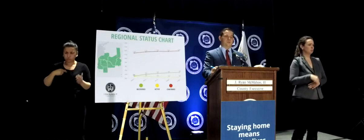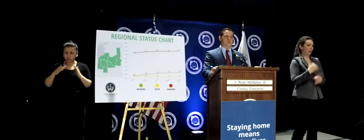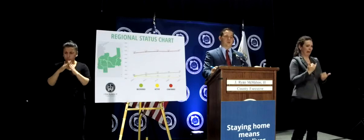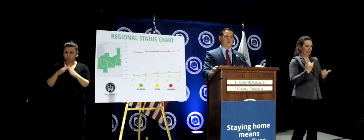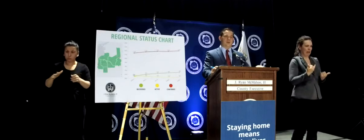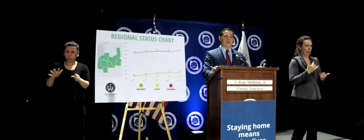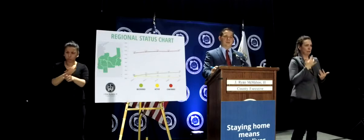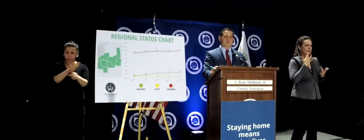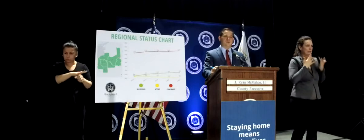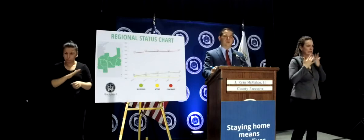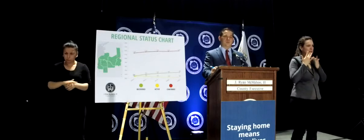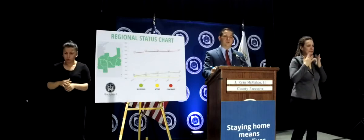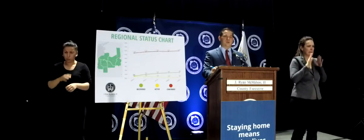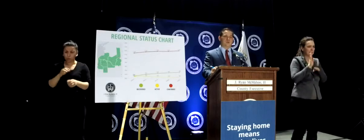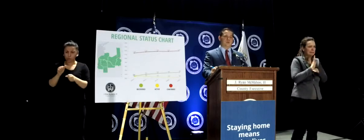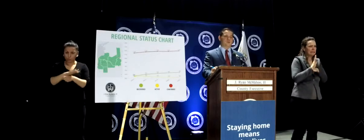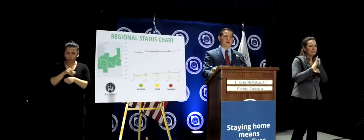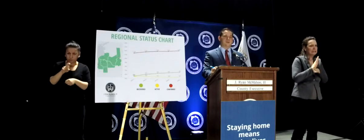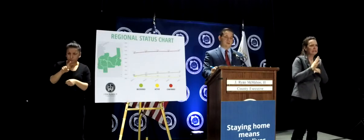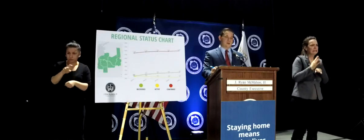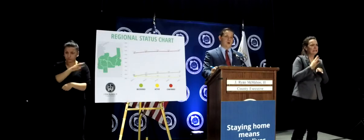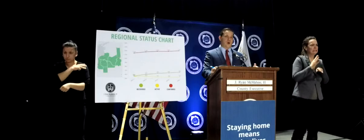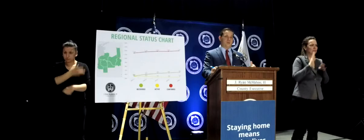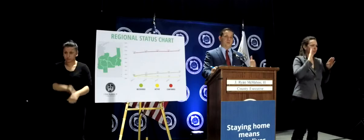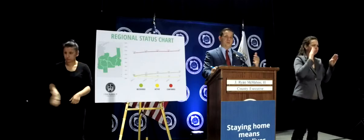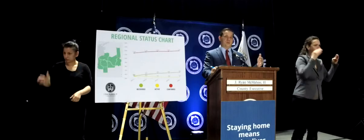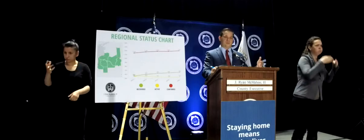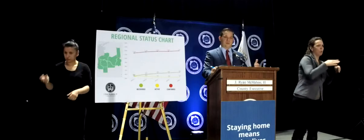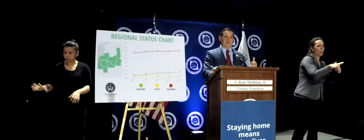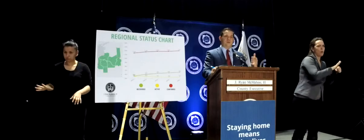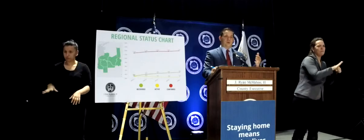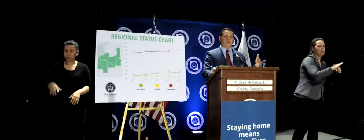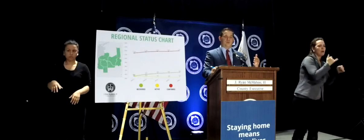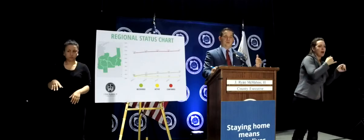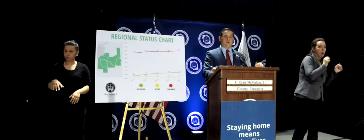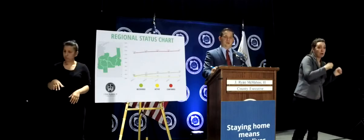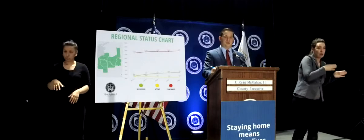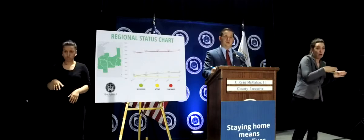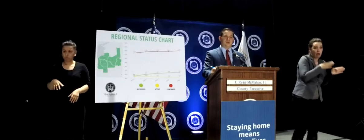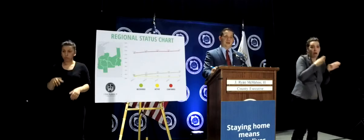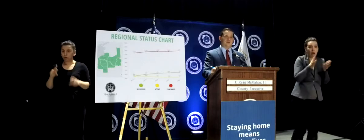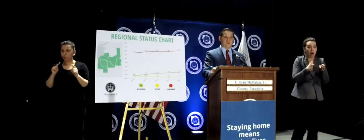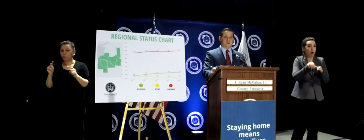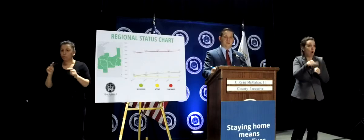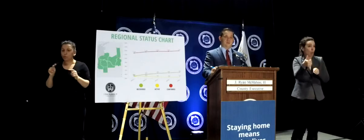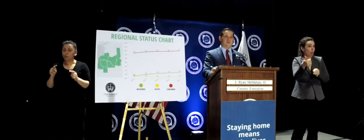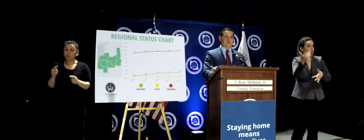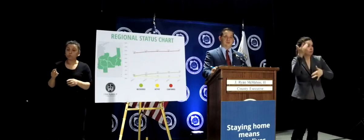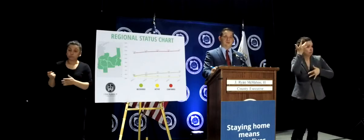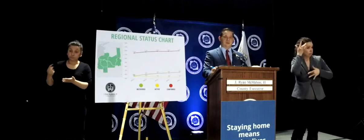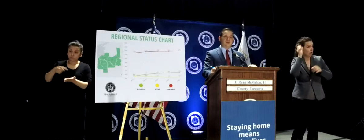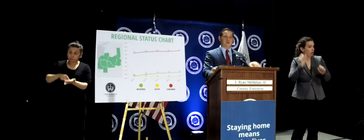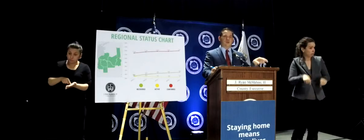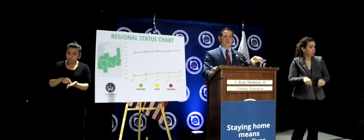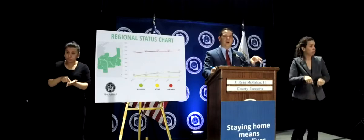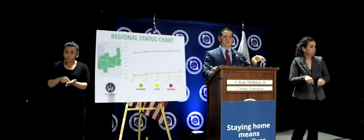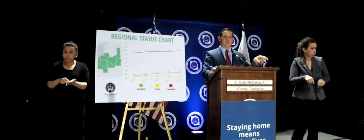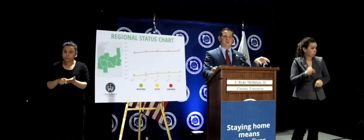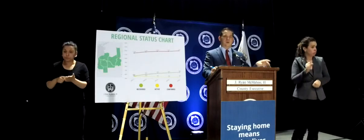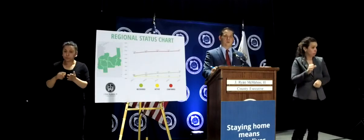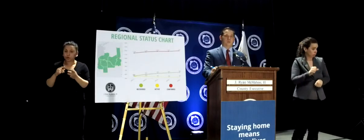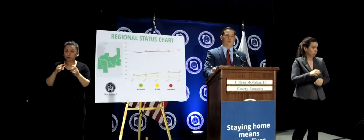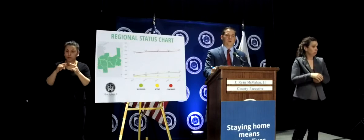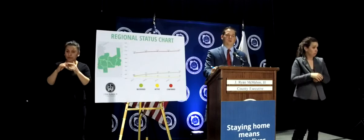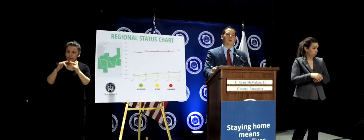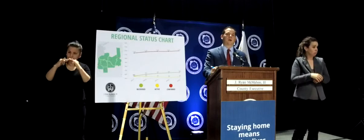the hospitals know they need to keep certain percentage of those beds open for COVID patients, or else they're going to have serious infectious control problems